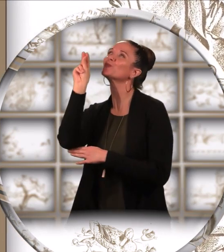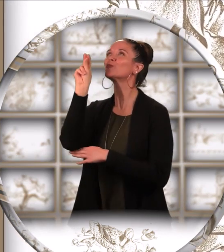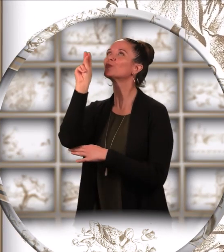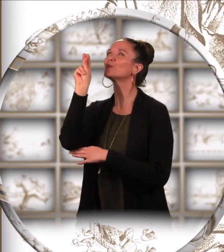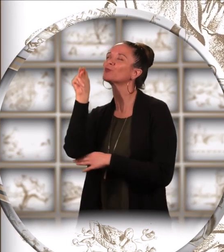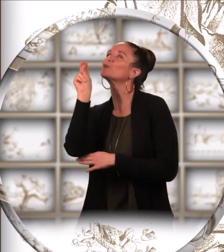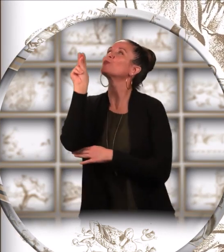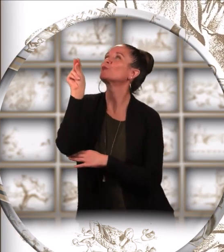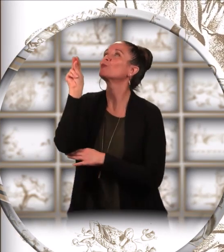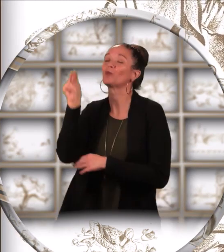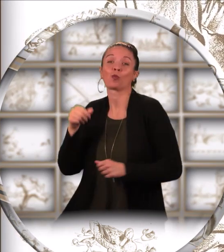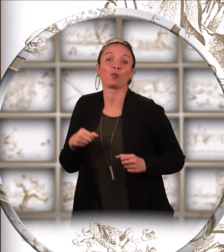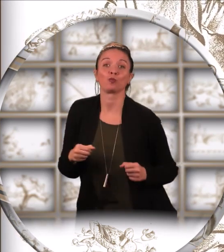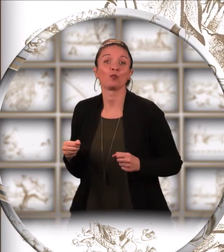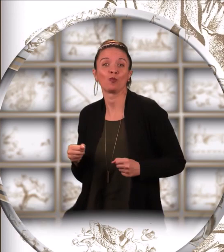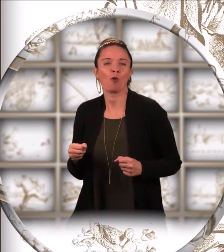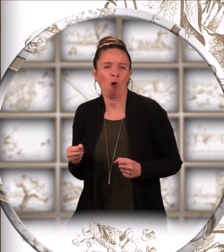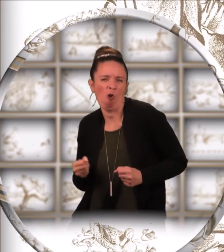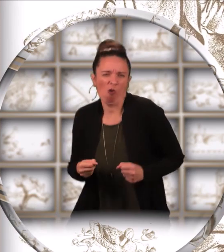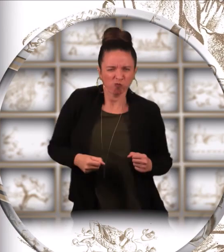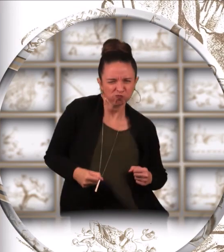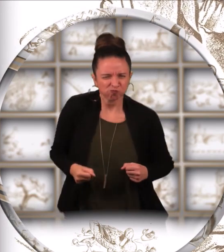swing in her waddle.